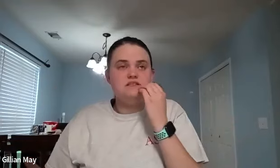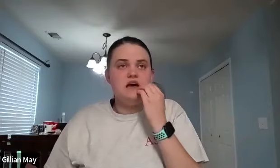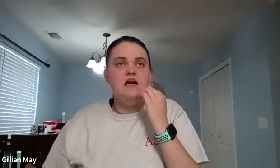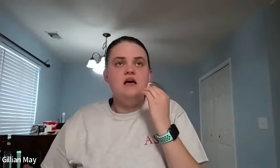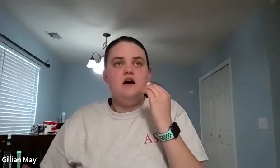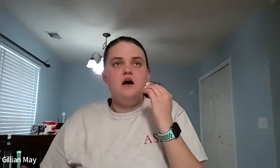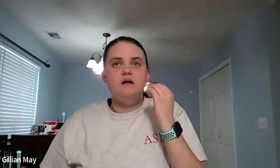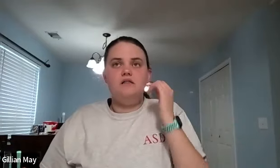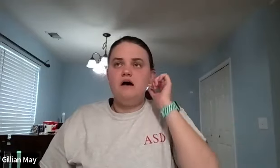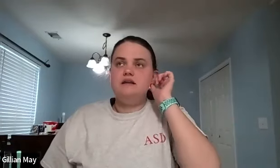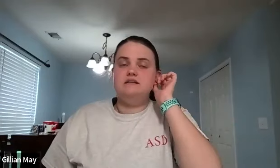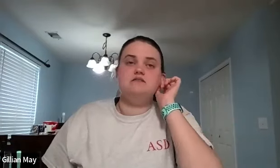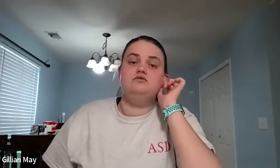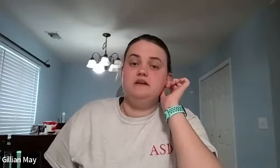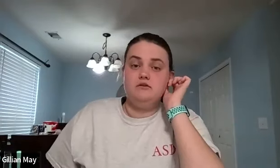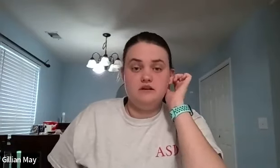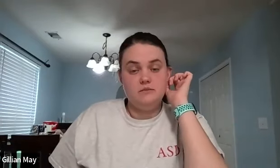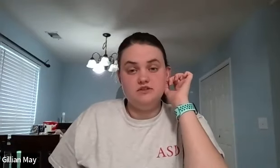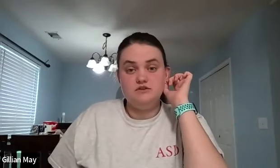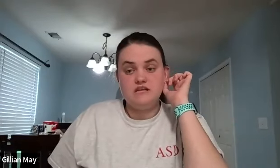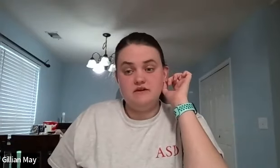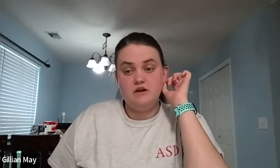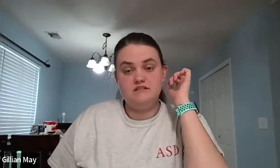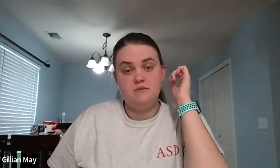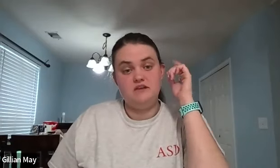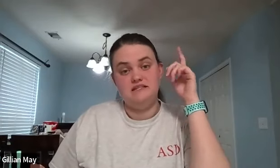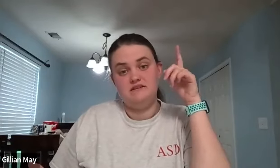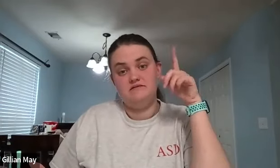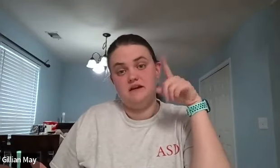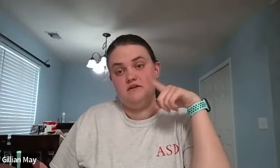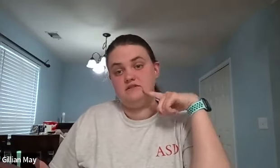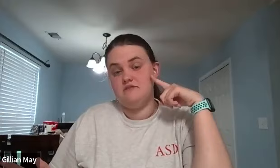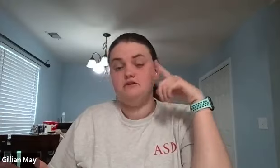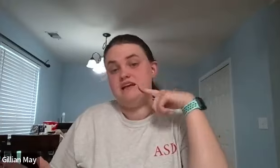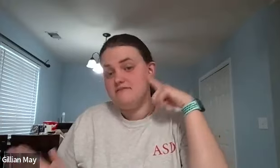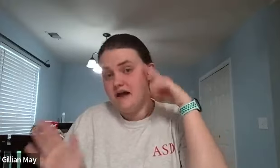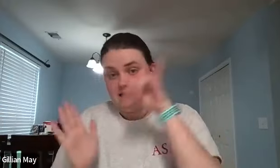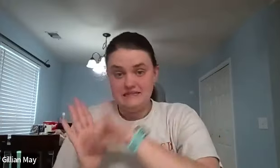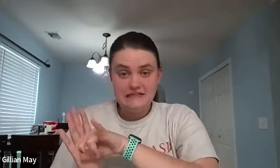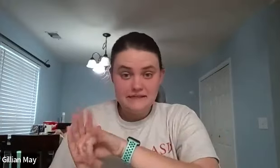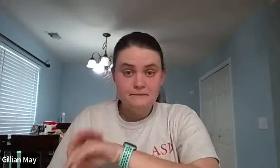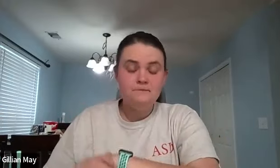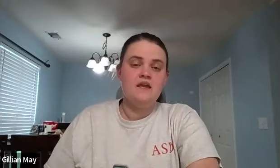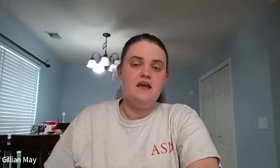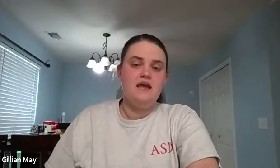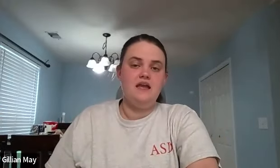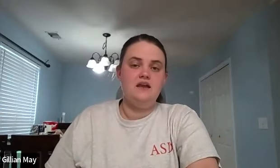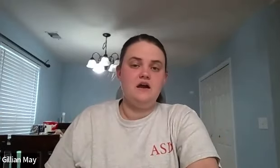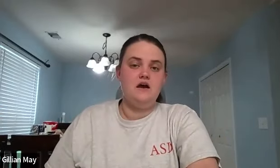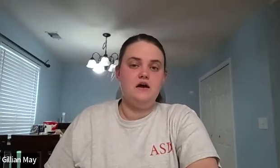that a lot of kids who later come into adults have a hard time with identifying their deaf identity.